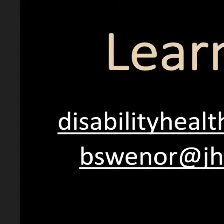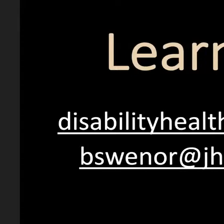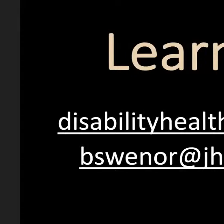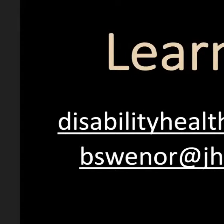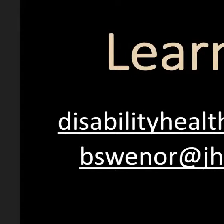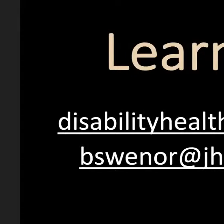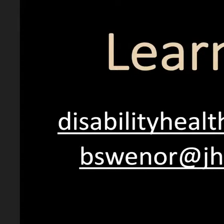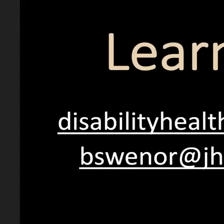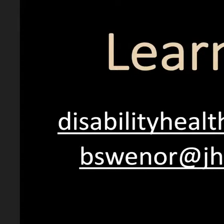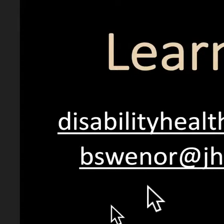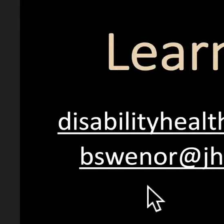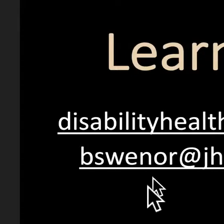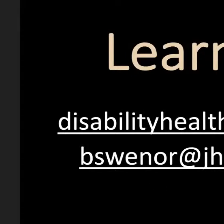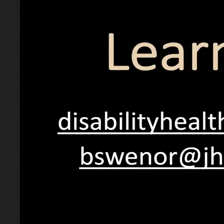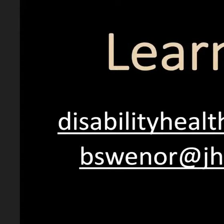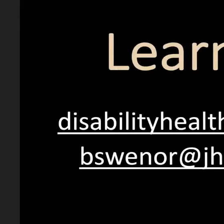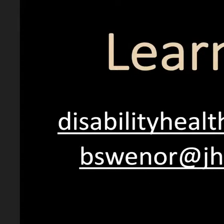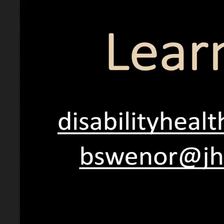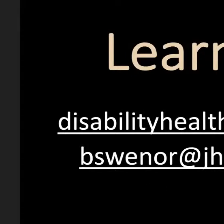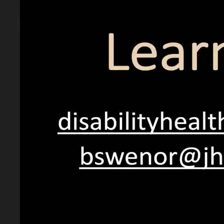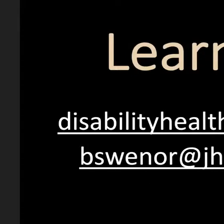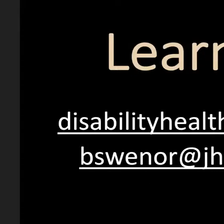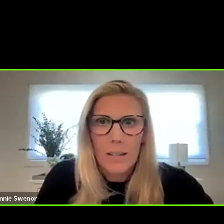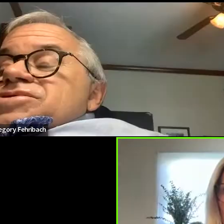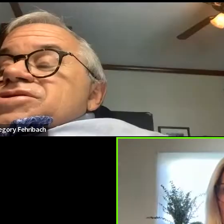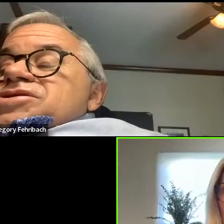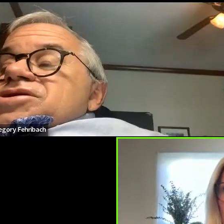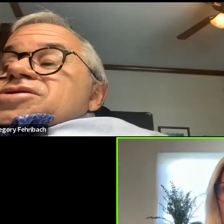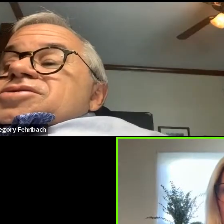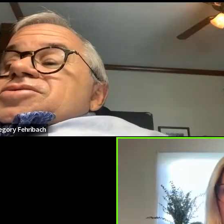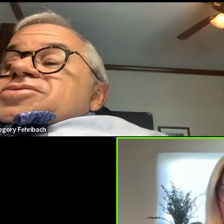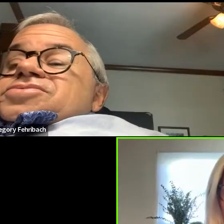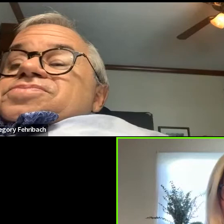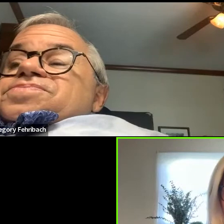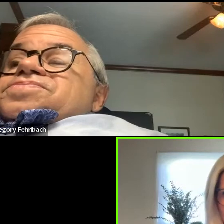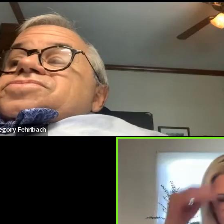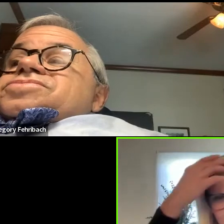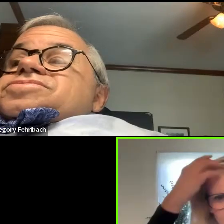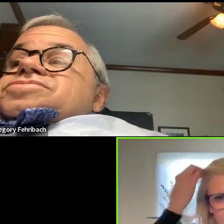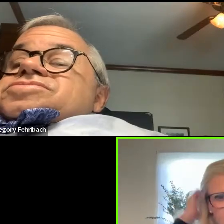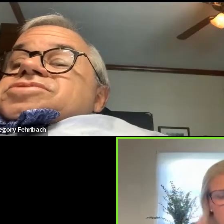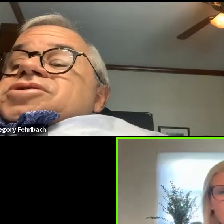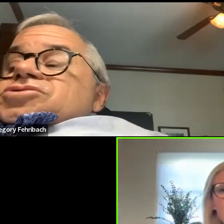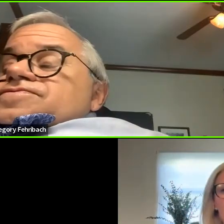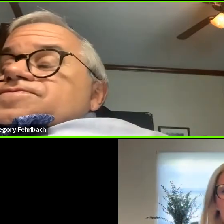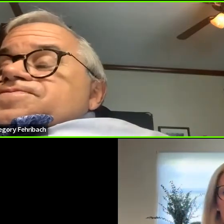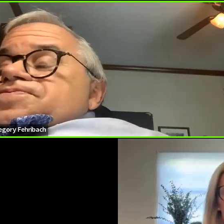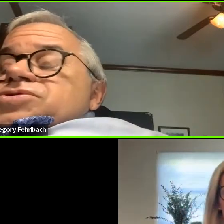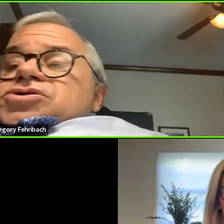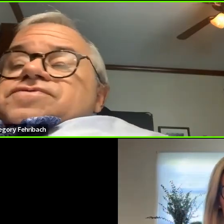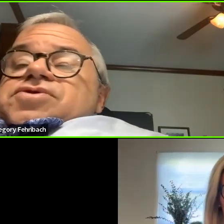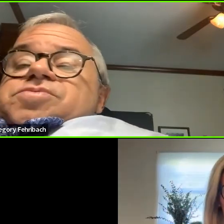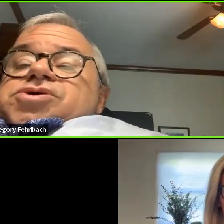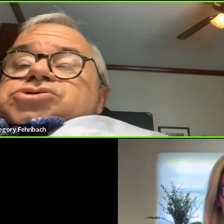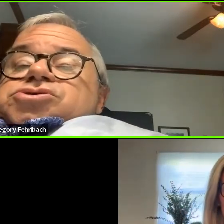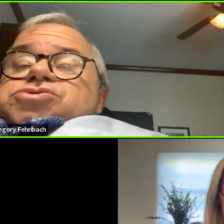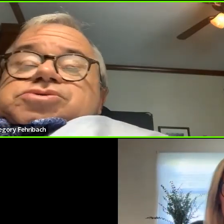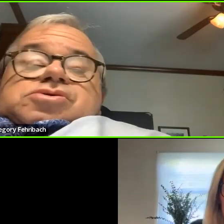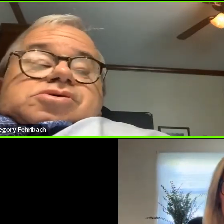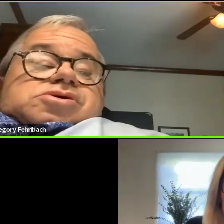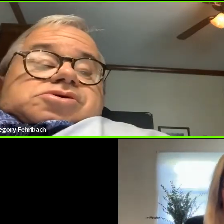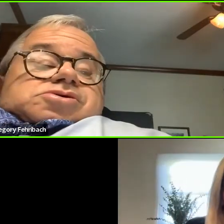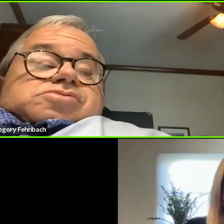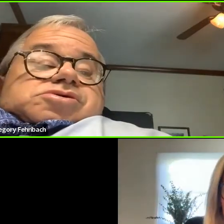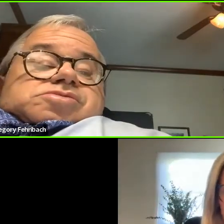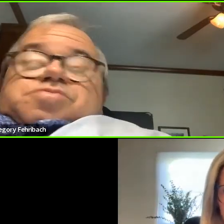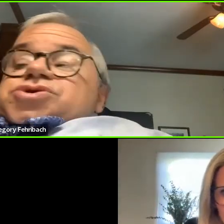information about the work we're interested in. With that, I will stop sharing. Thank you. Thank you very much, Dr.